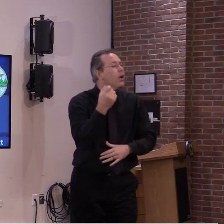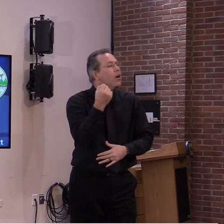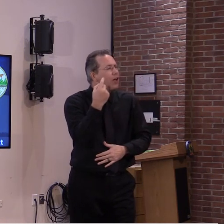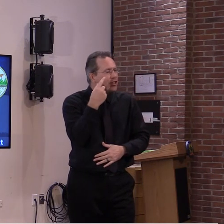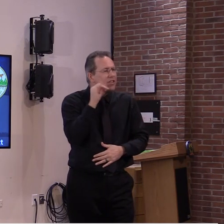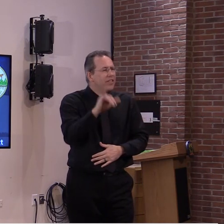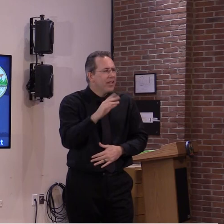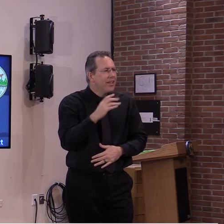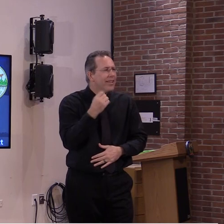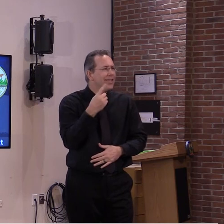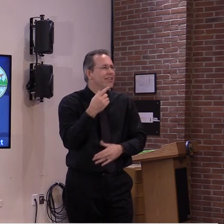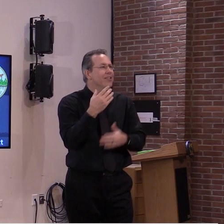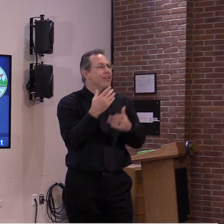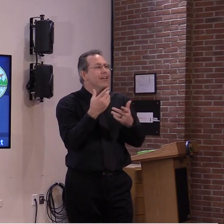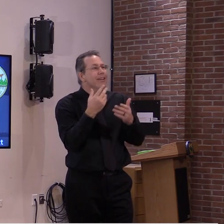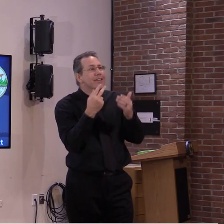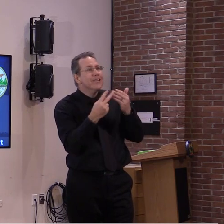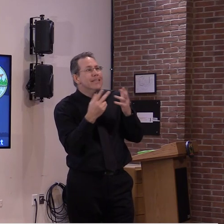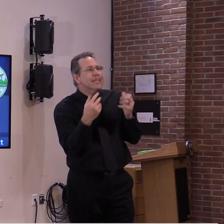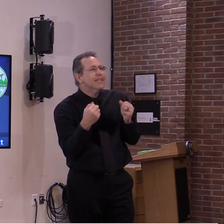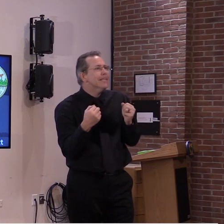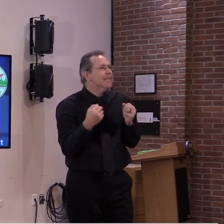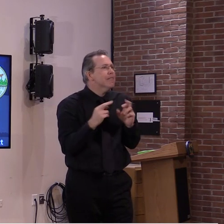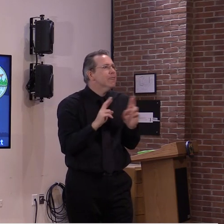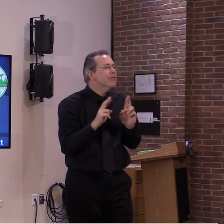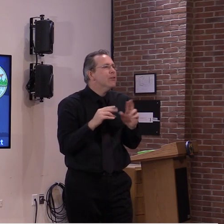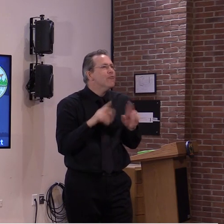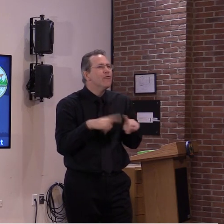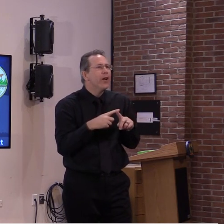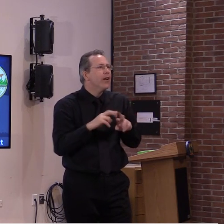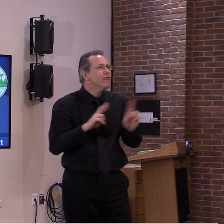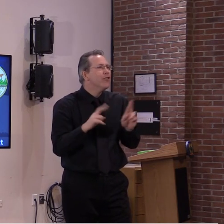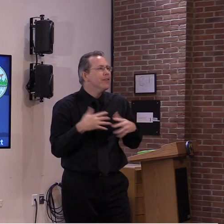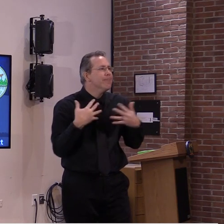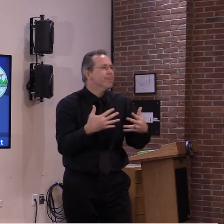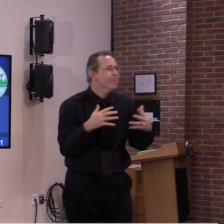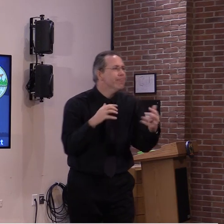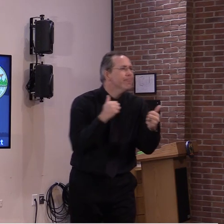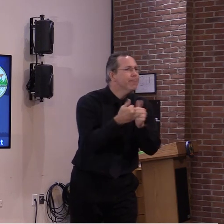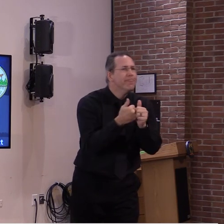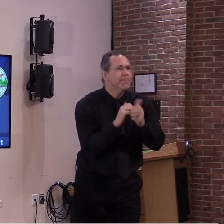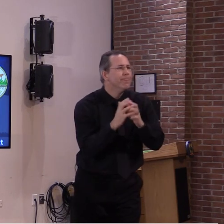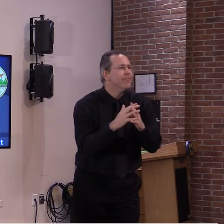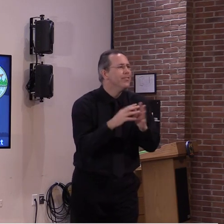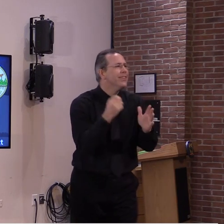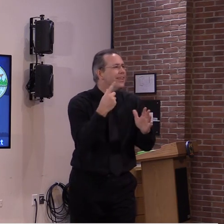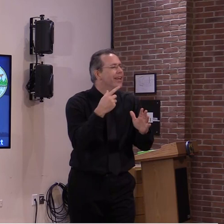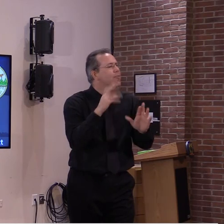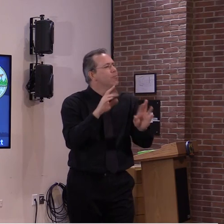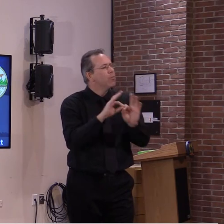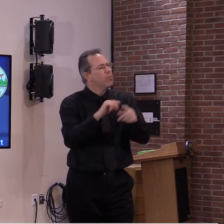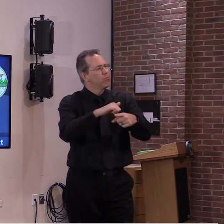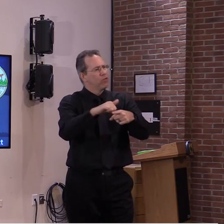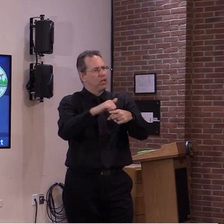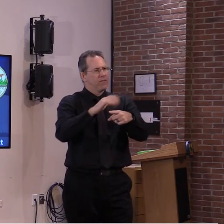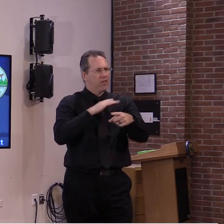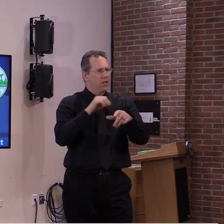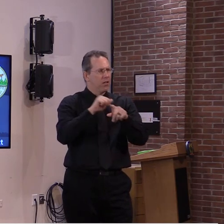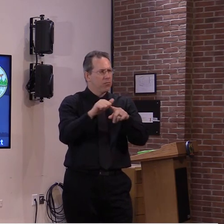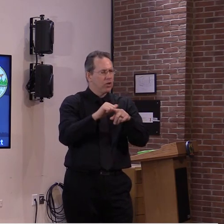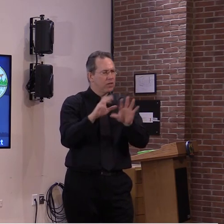anticipating that we may ultimately be able to move to more traditional expanded practices for many sports, as well as ultimately